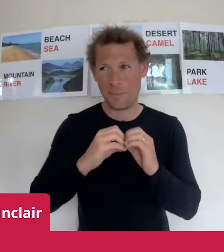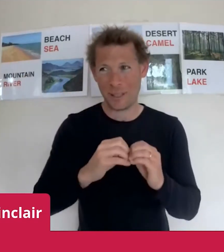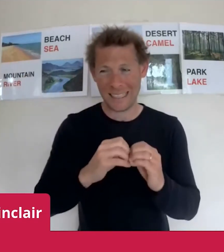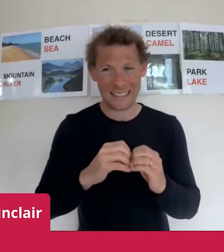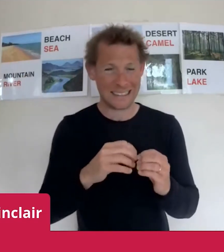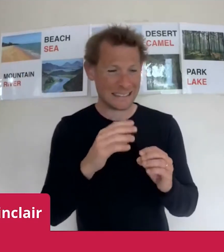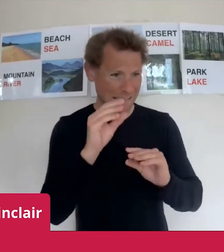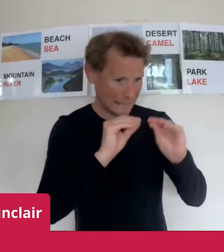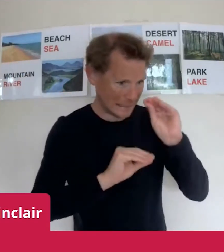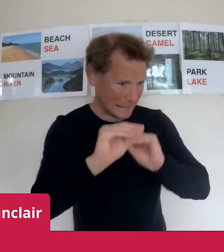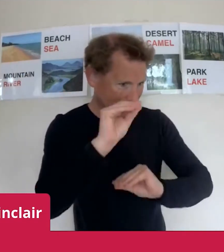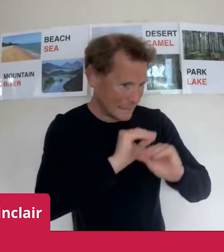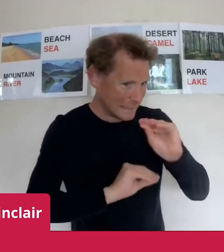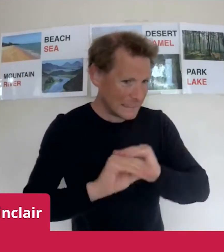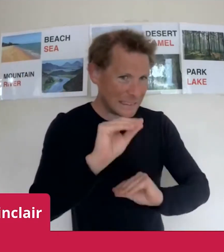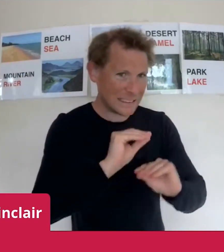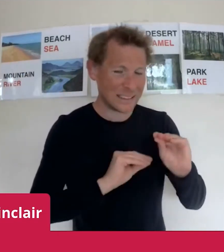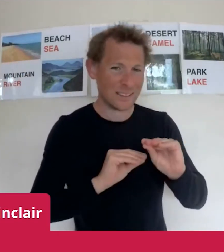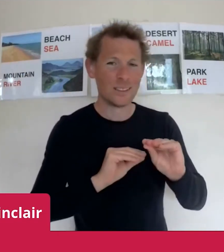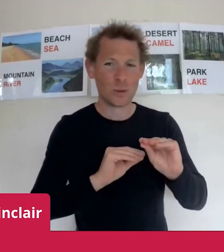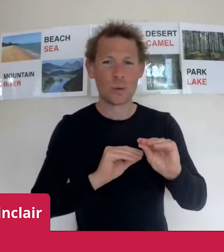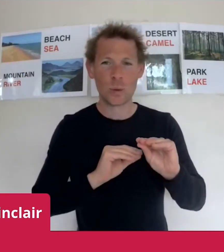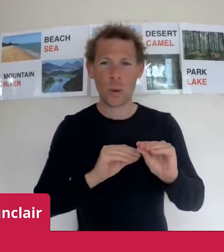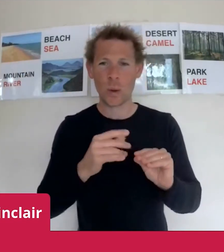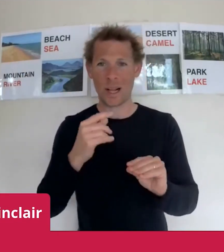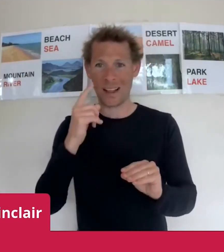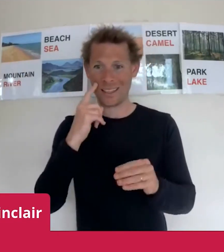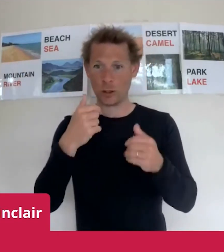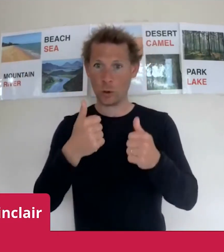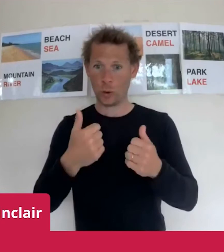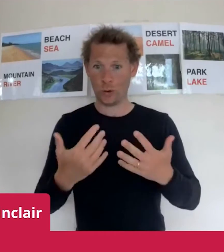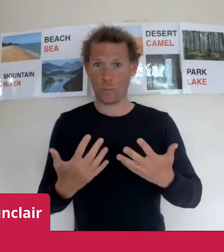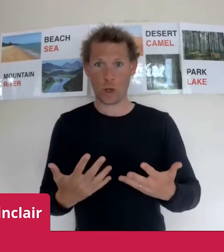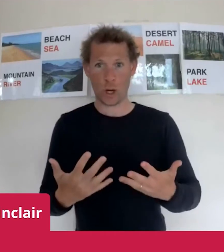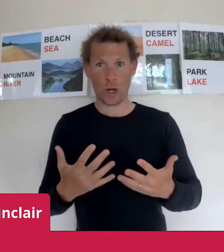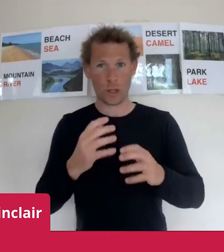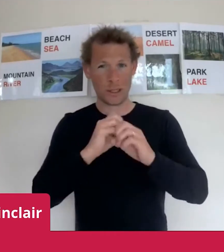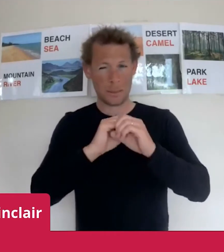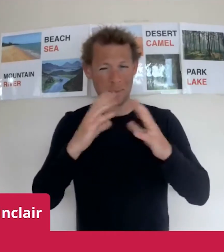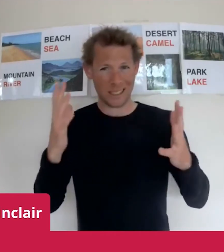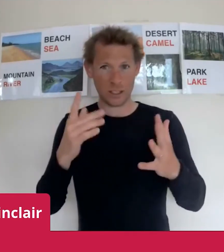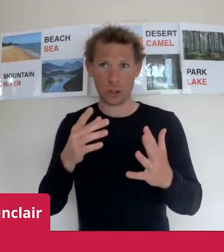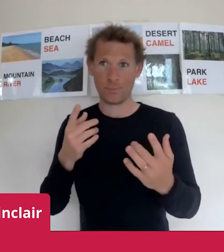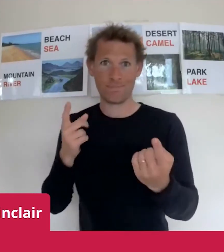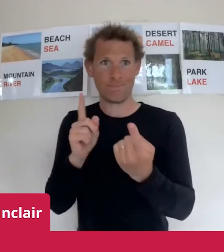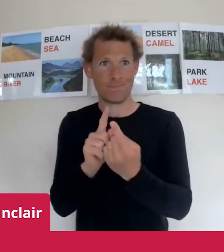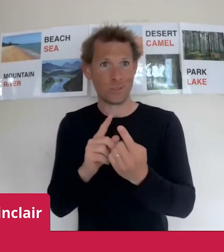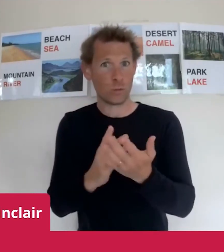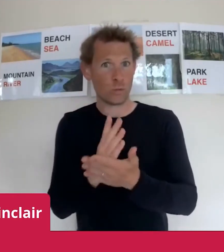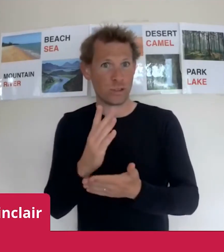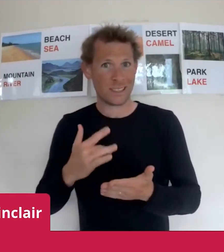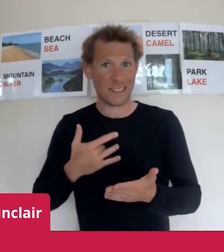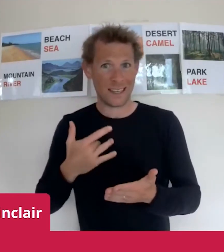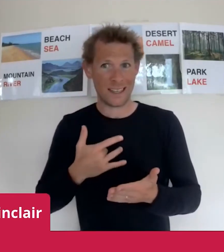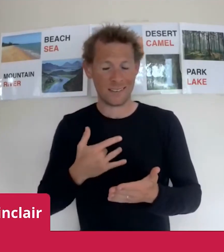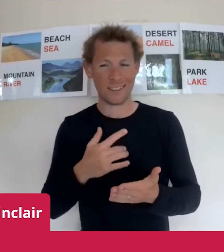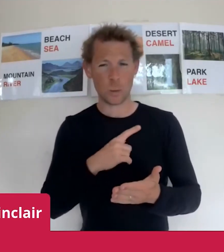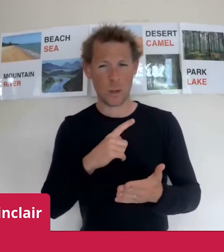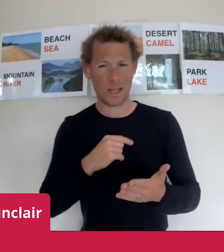you can't say, oh, hang on, I need to practice, and then practice putting together signs into a sentence. Why